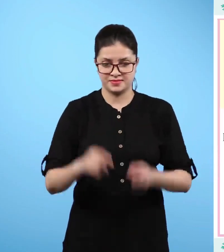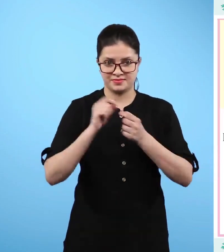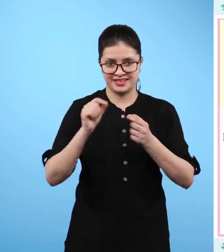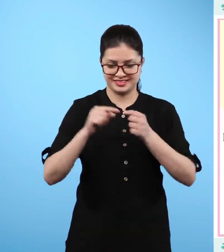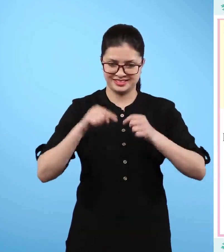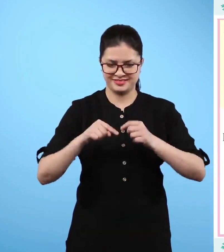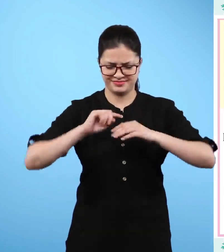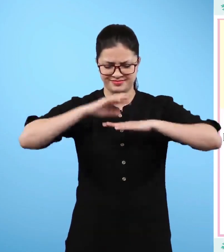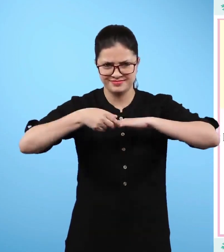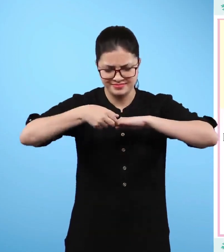from the front,